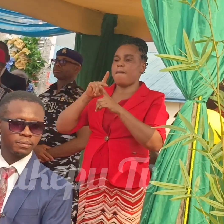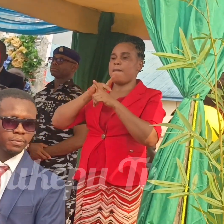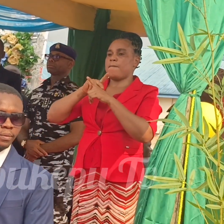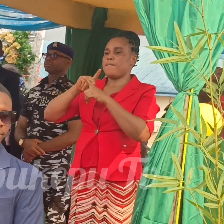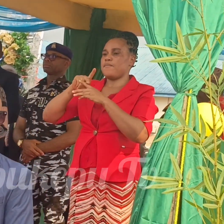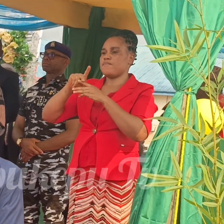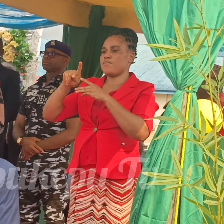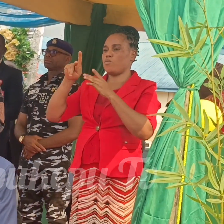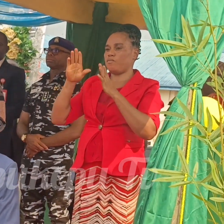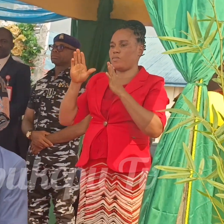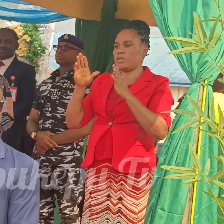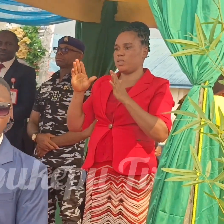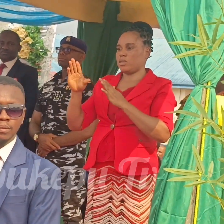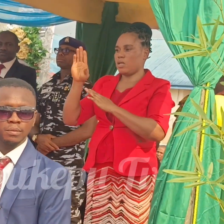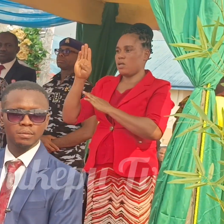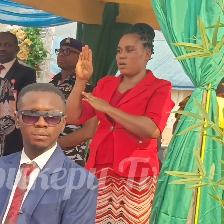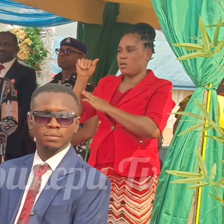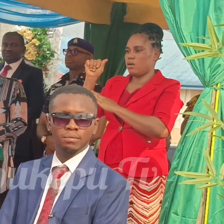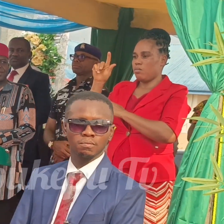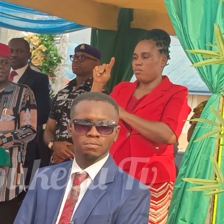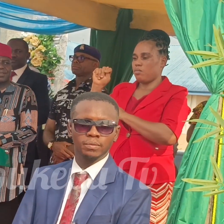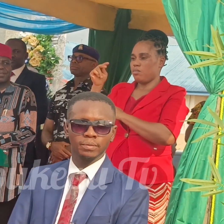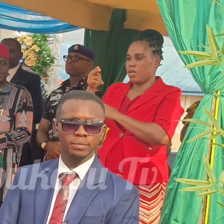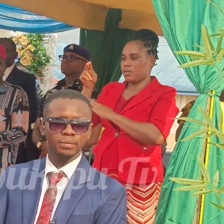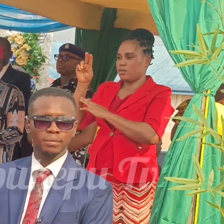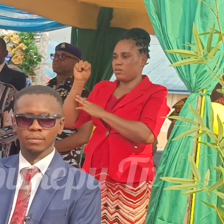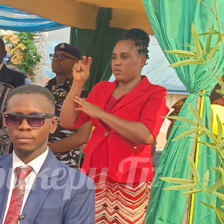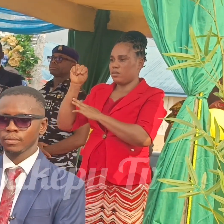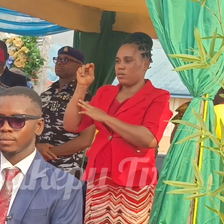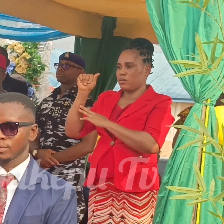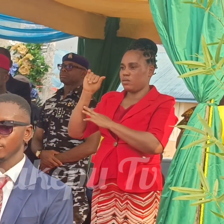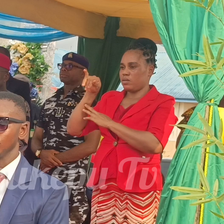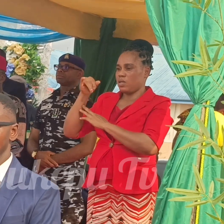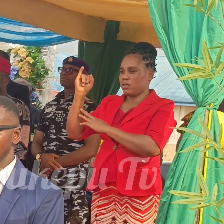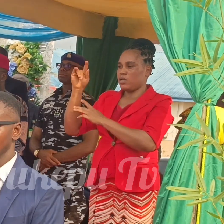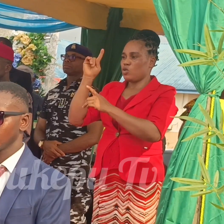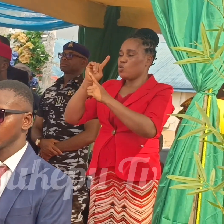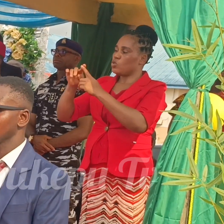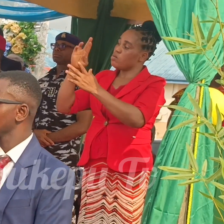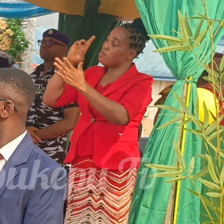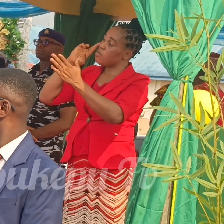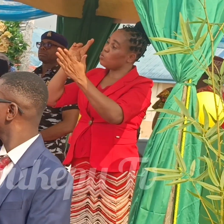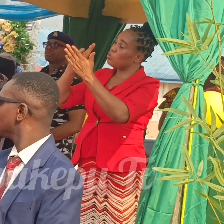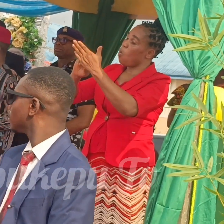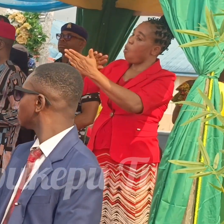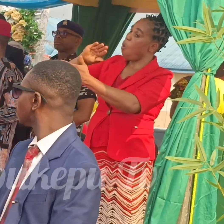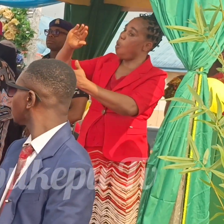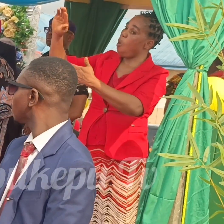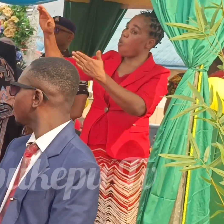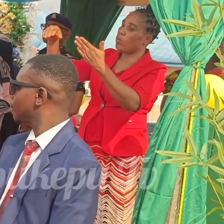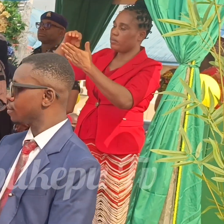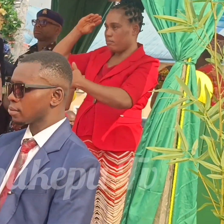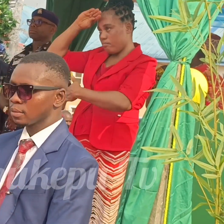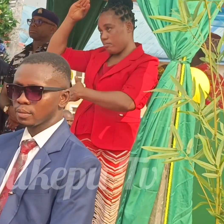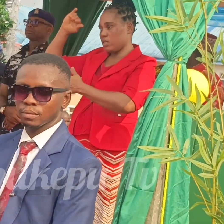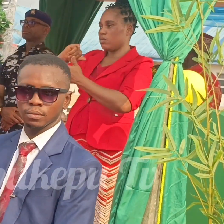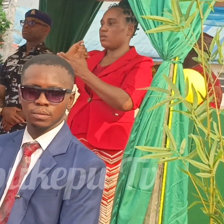Professor Bat Nnaji to recognize all the men that are